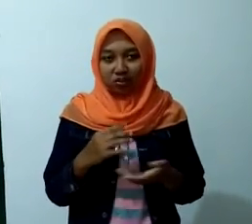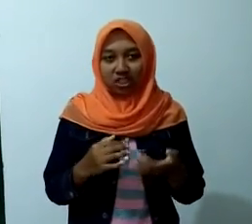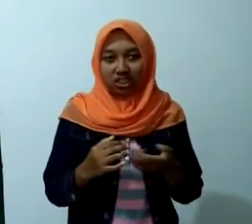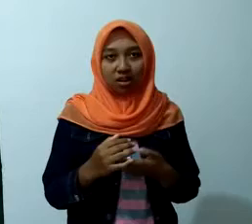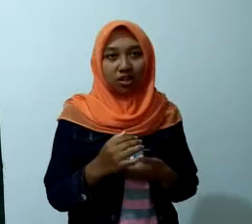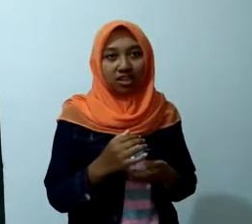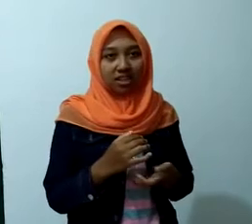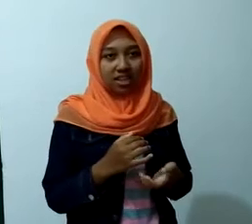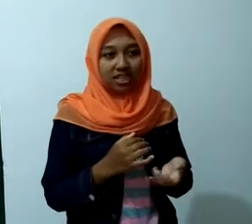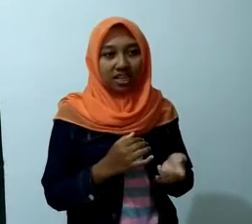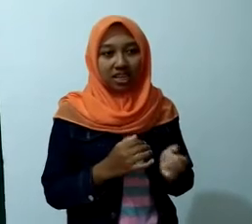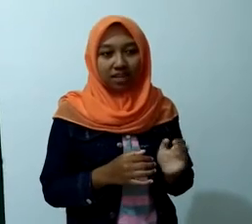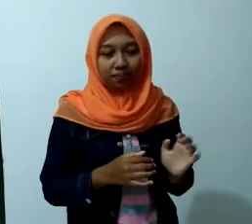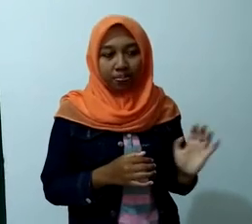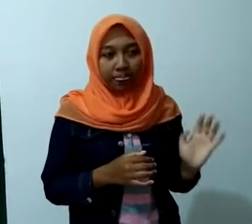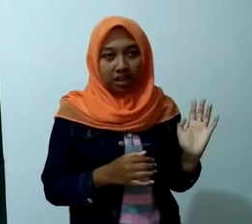to conclusion about the test in